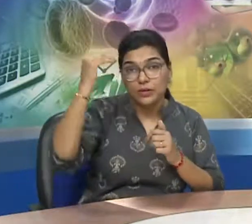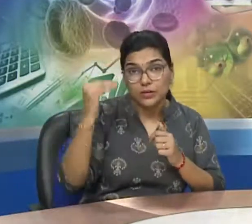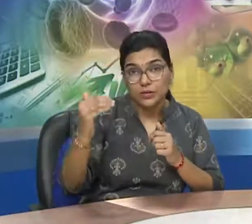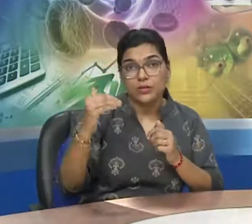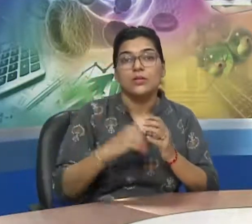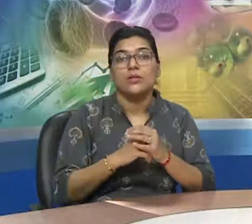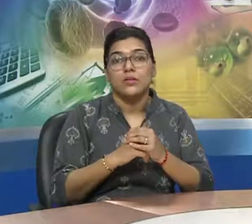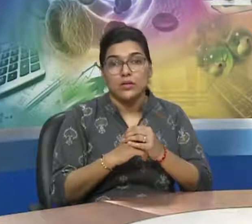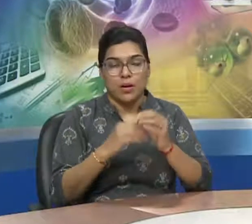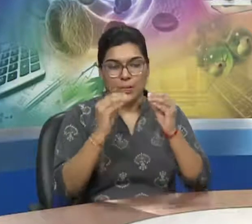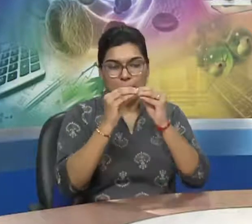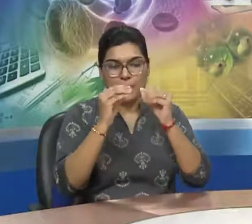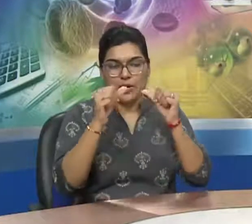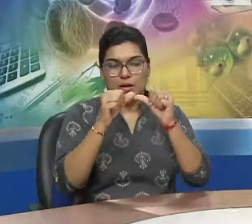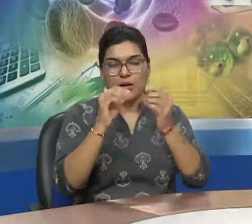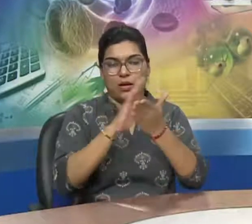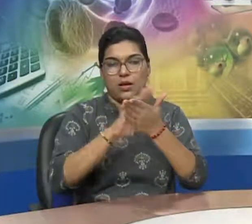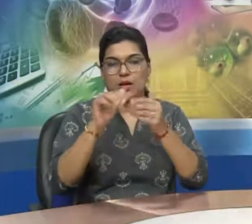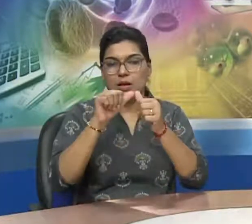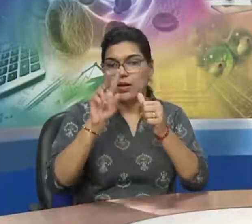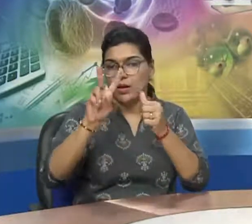The next example is